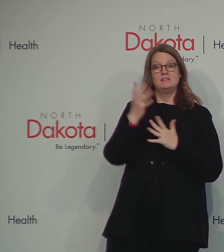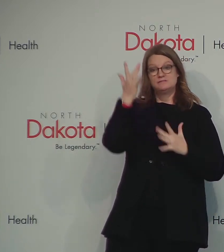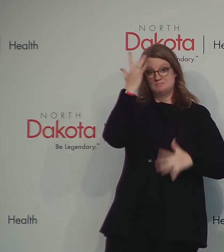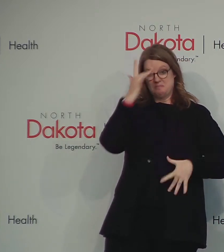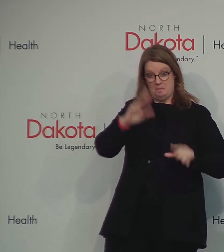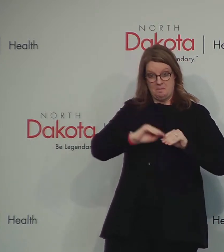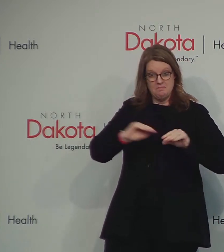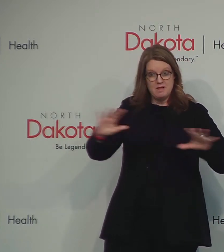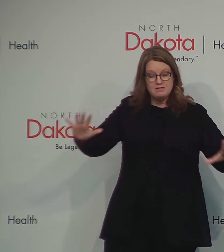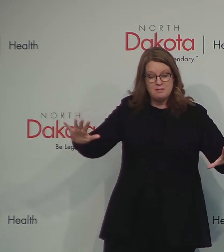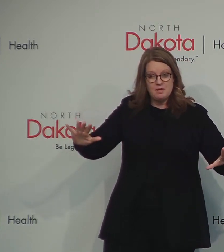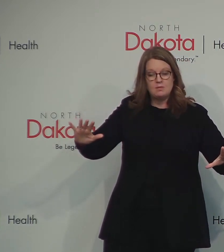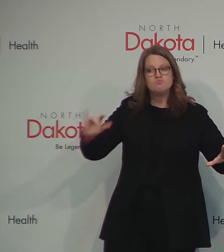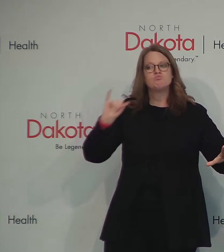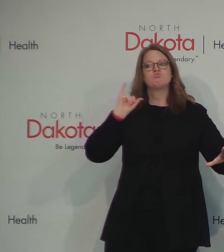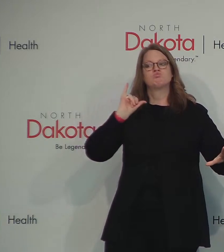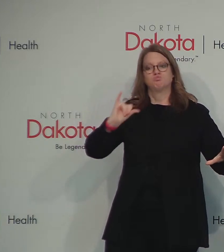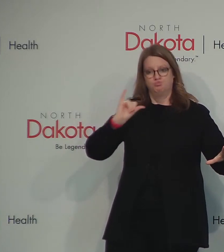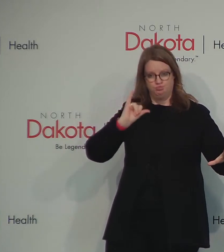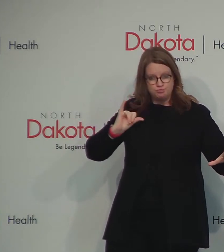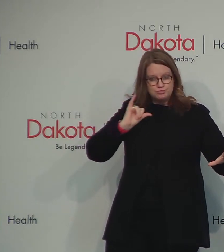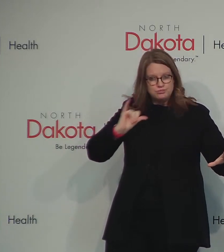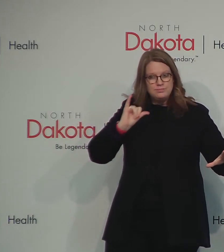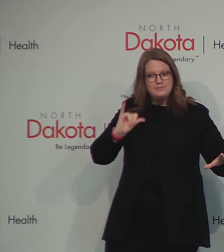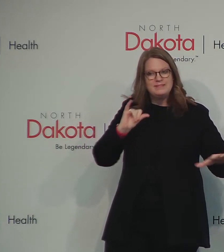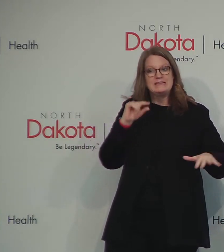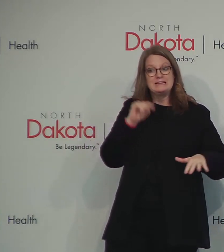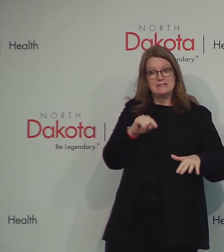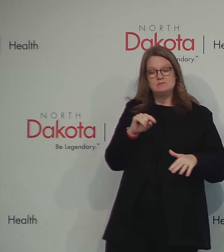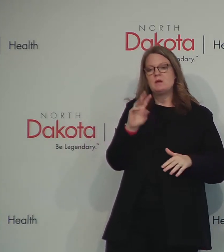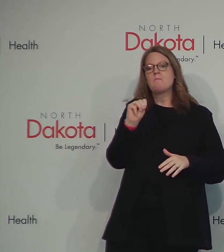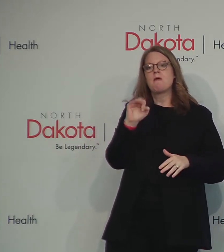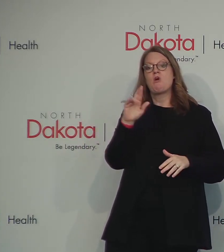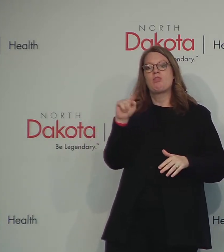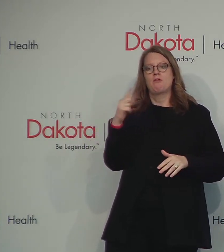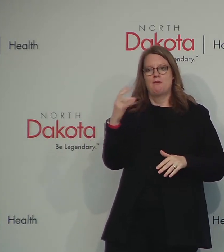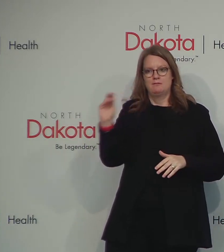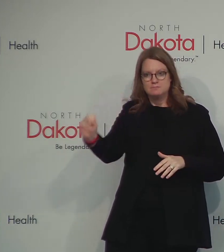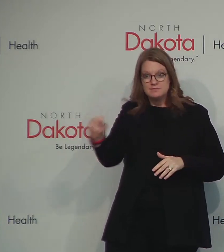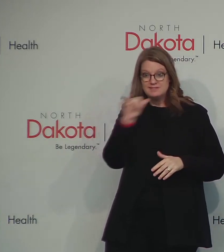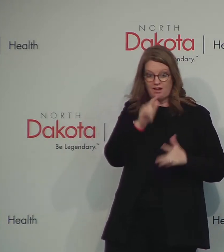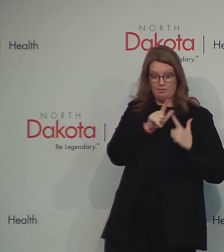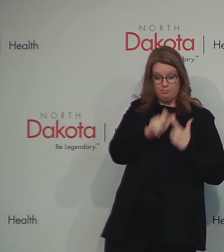clear that this was going to be more of a marathon than a sprint.